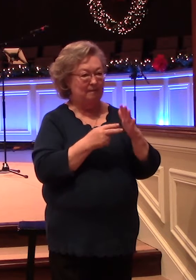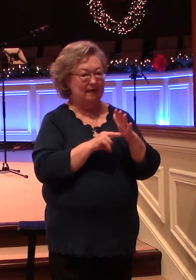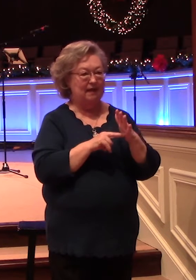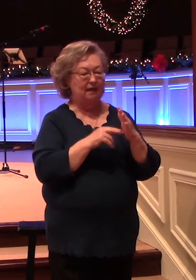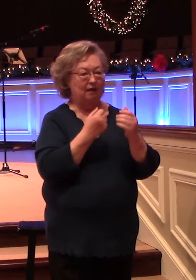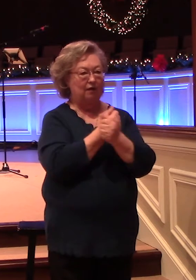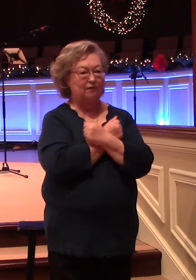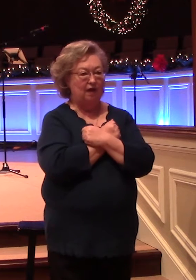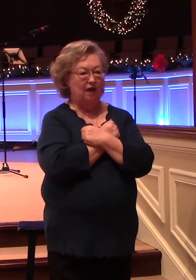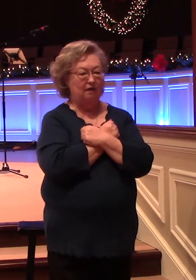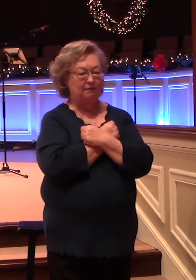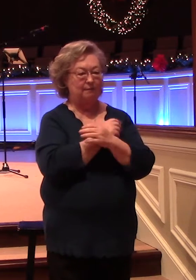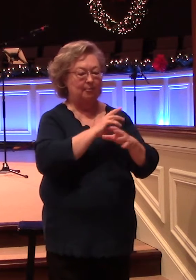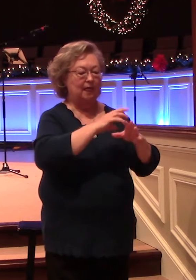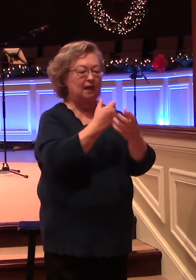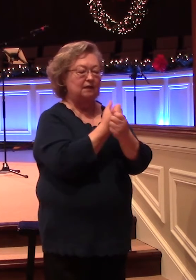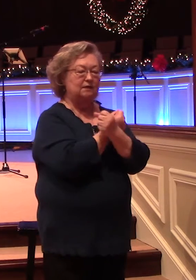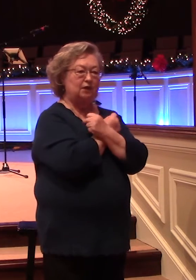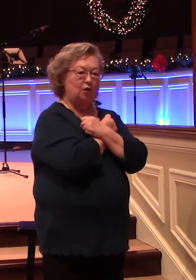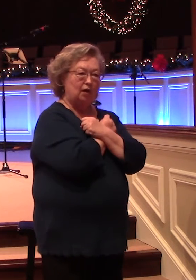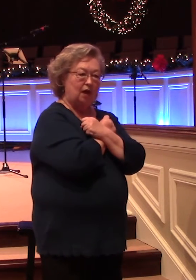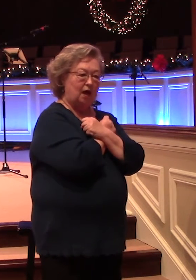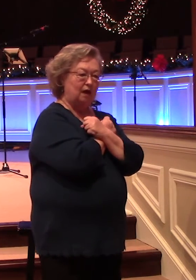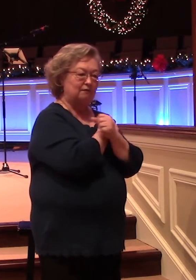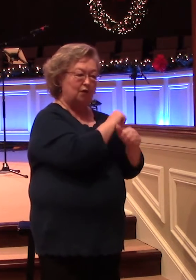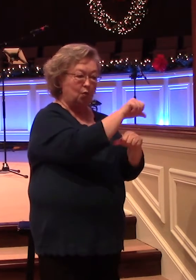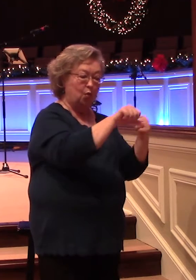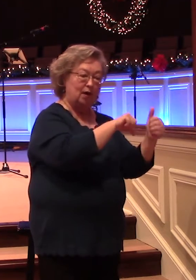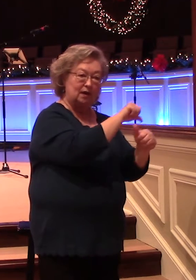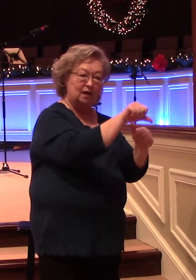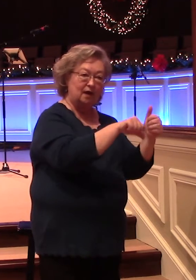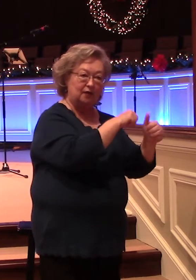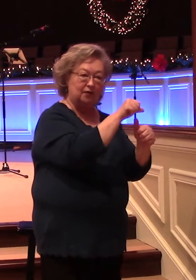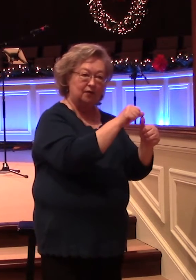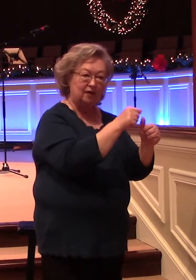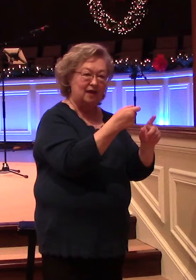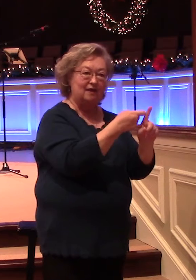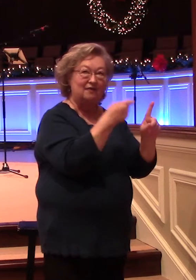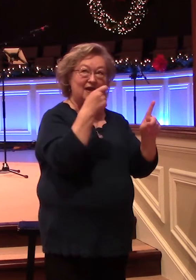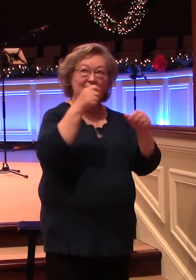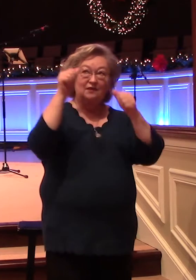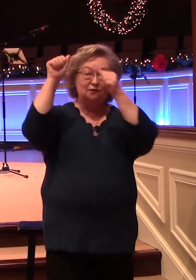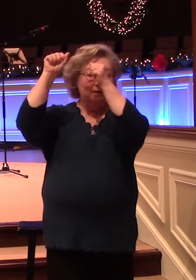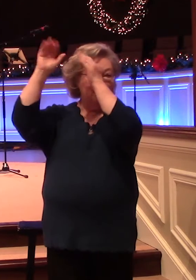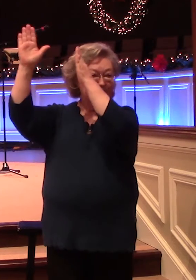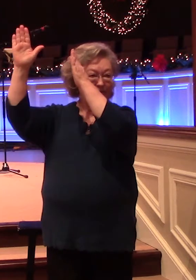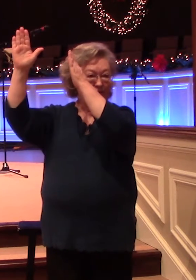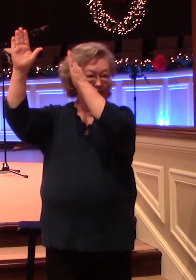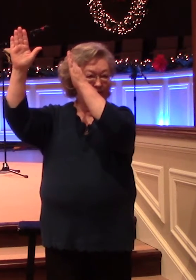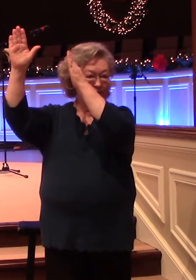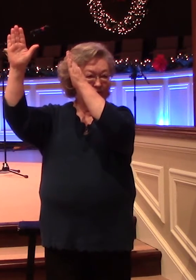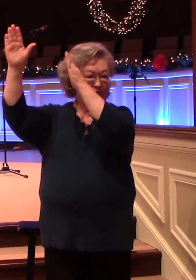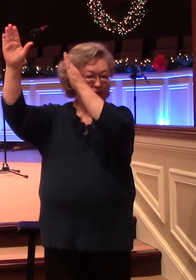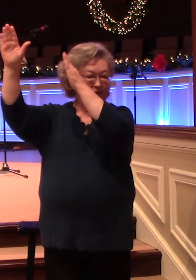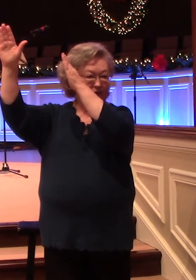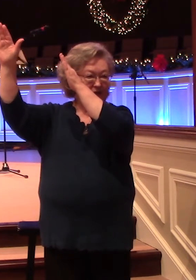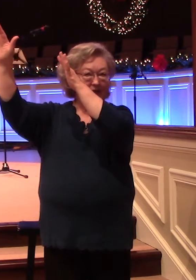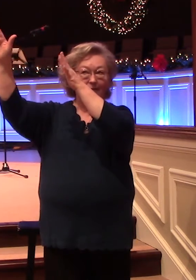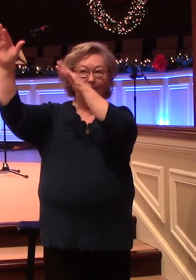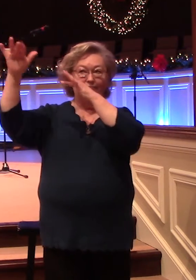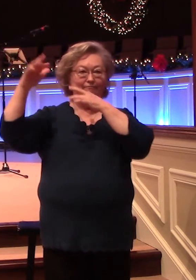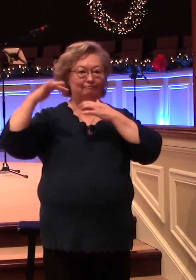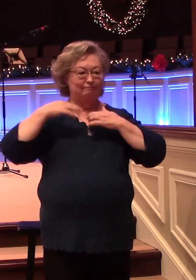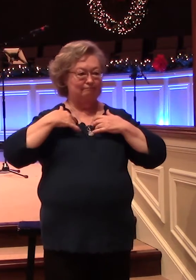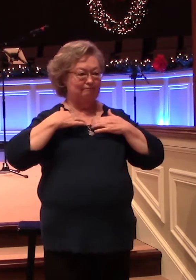another flows from the Father. If you're going to love one another, it's because you've been transformed by a